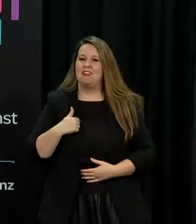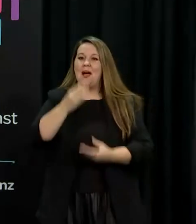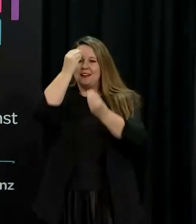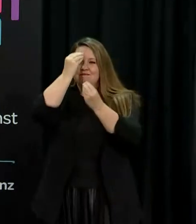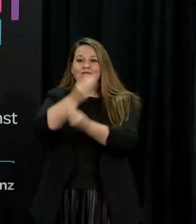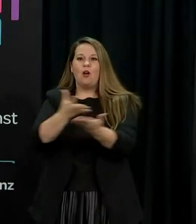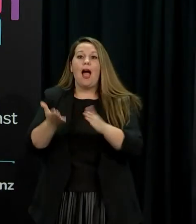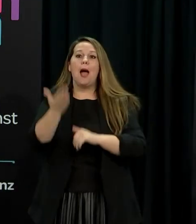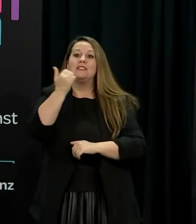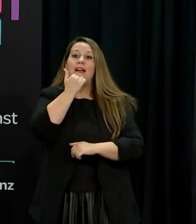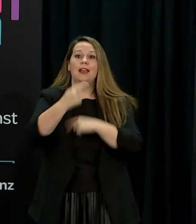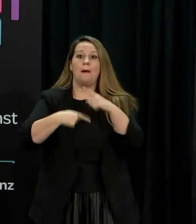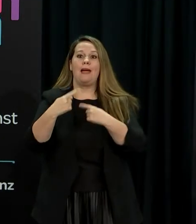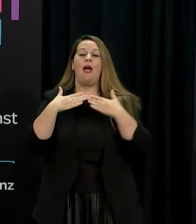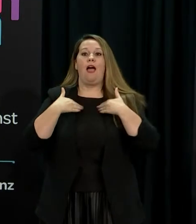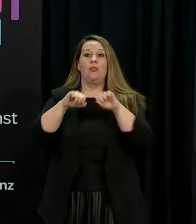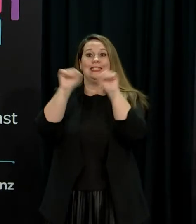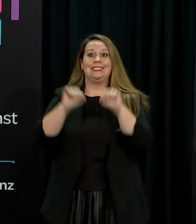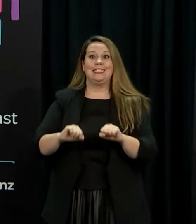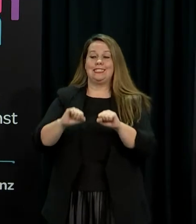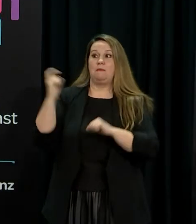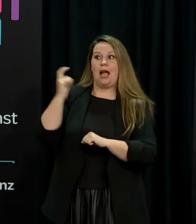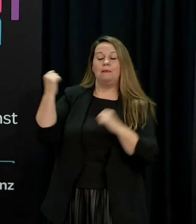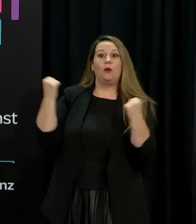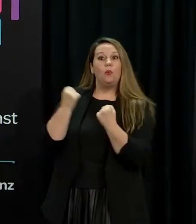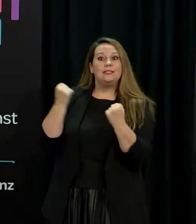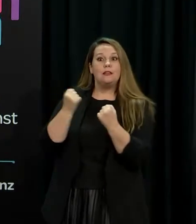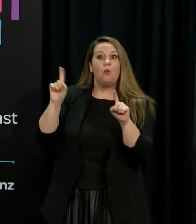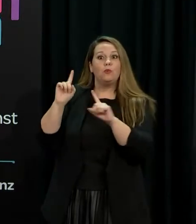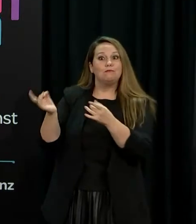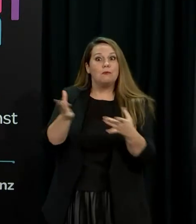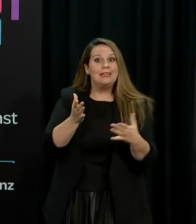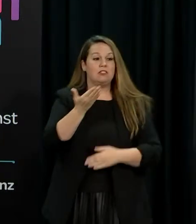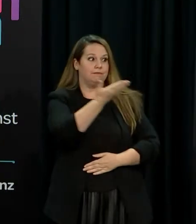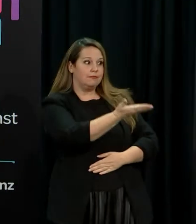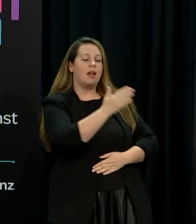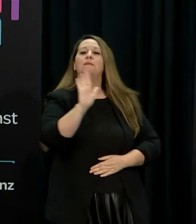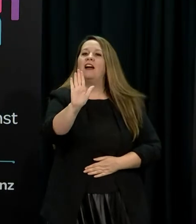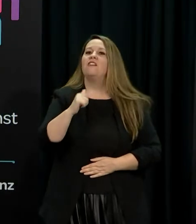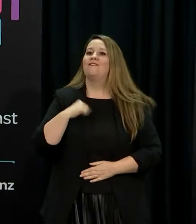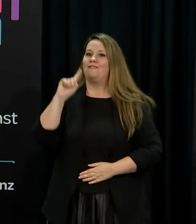winter. But first, a quick update on some numbers. Today there are